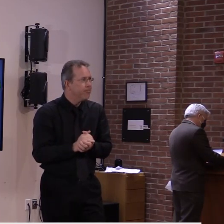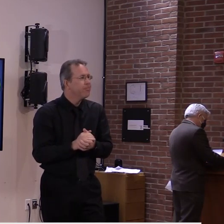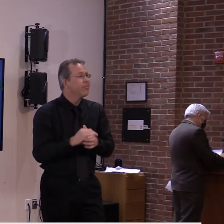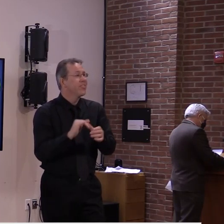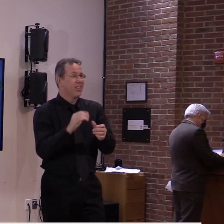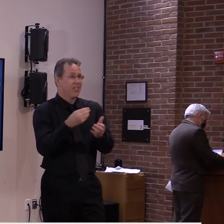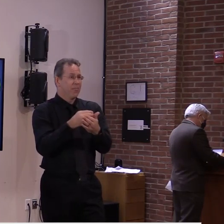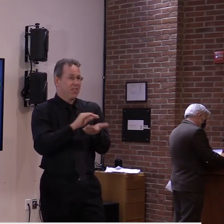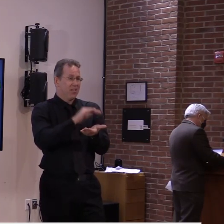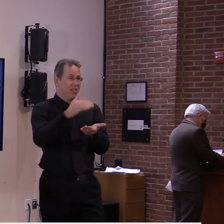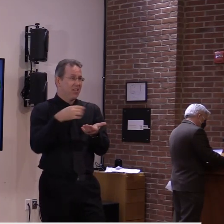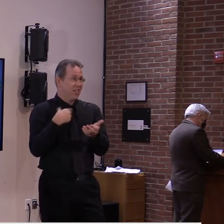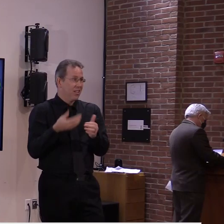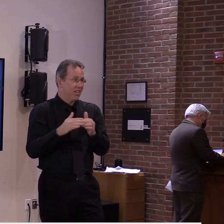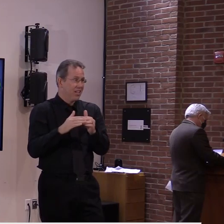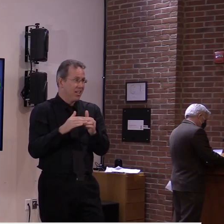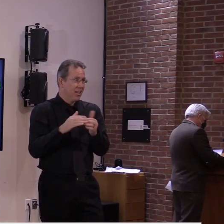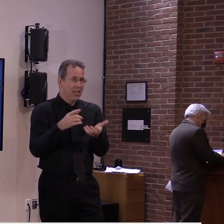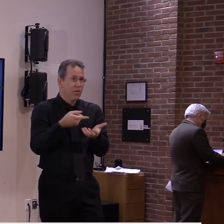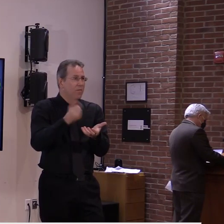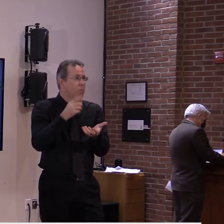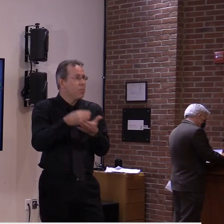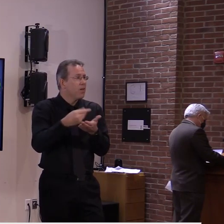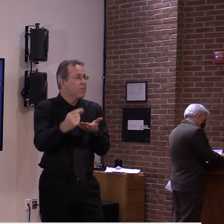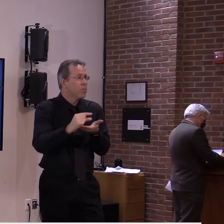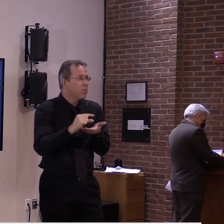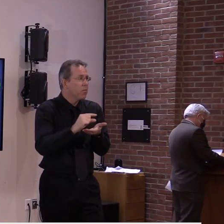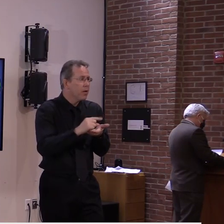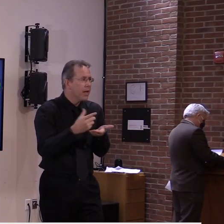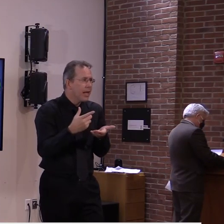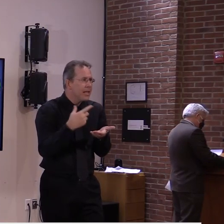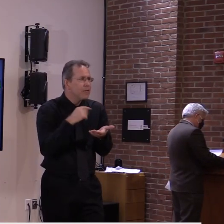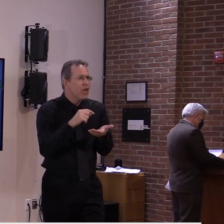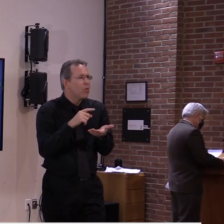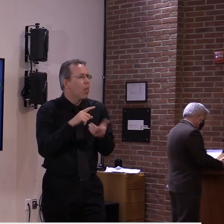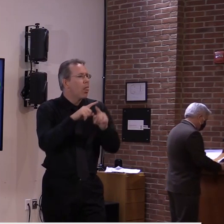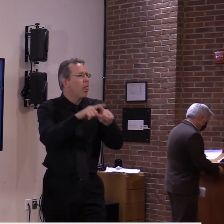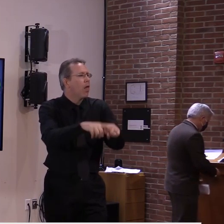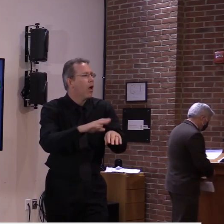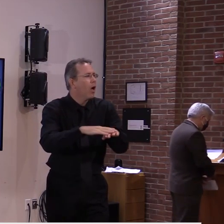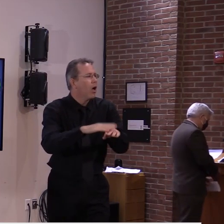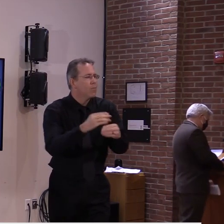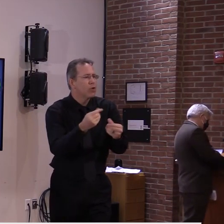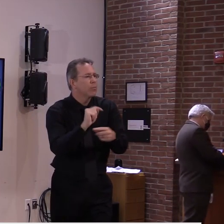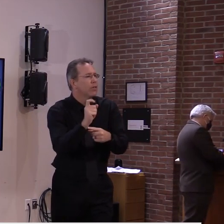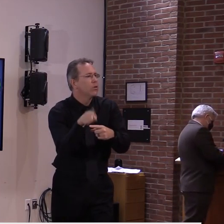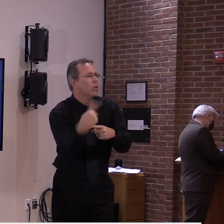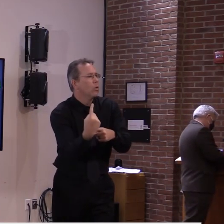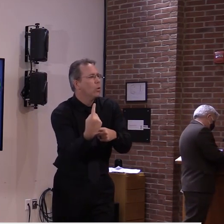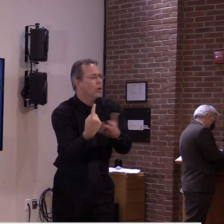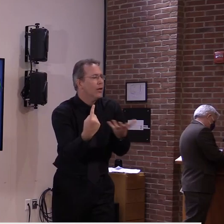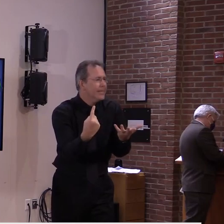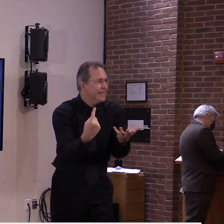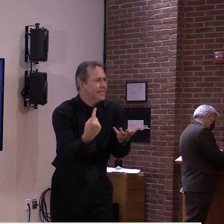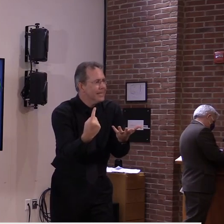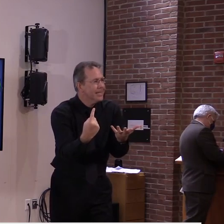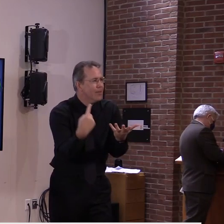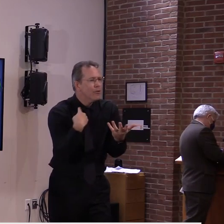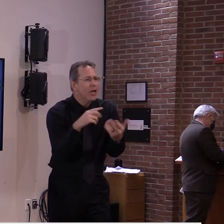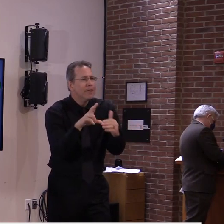bit across the board so that it isn't just affecting property taxes, other areas